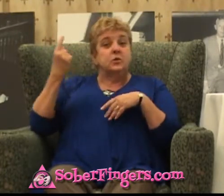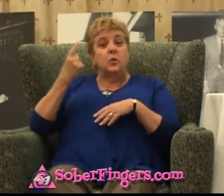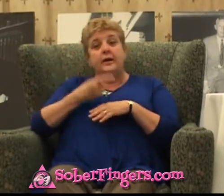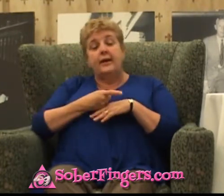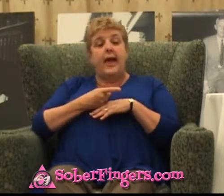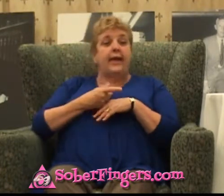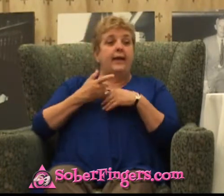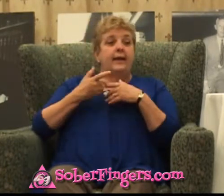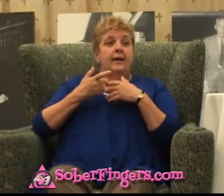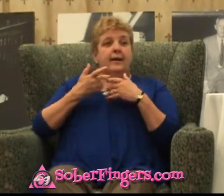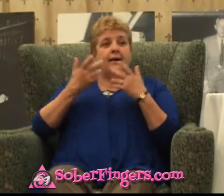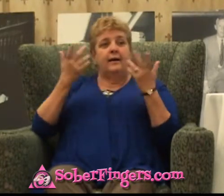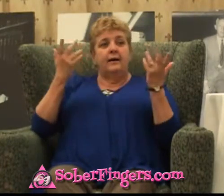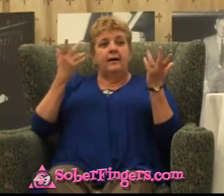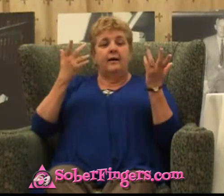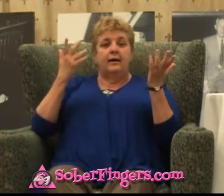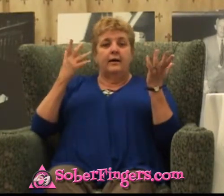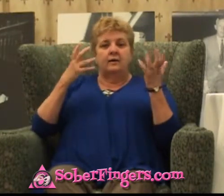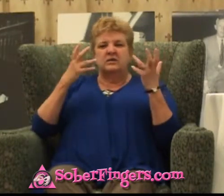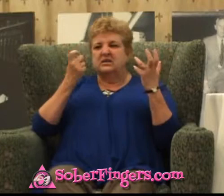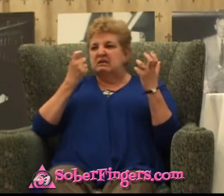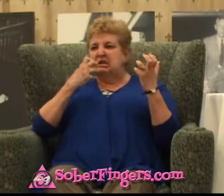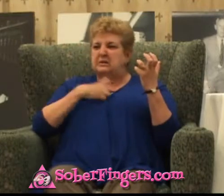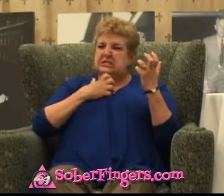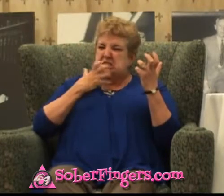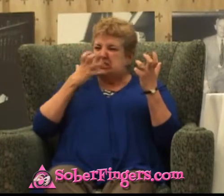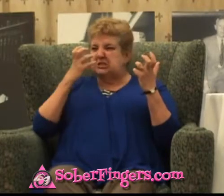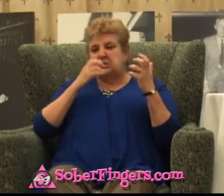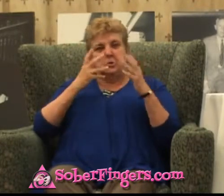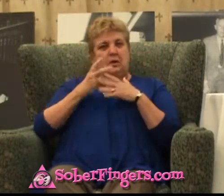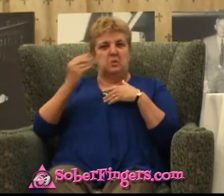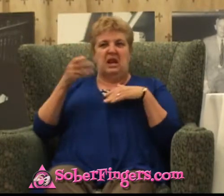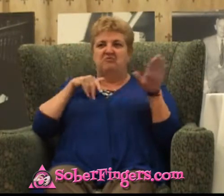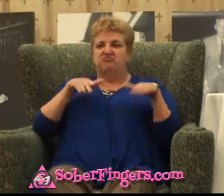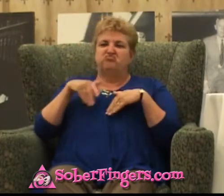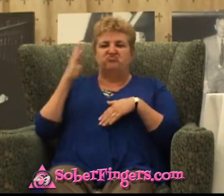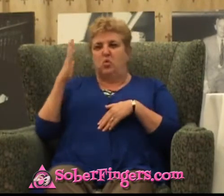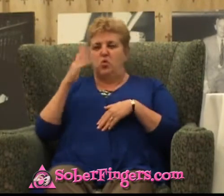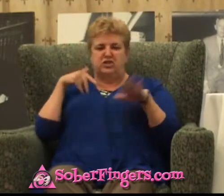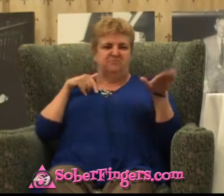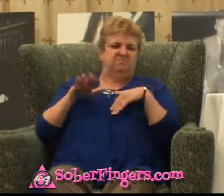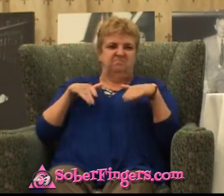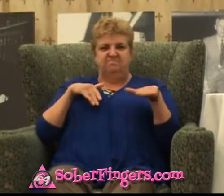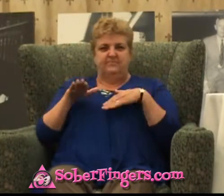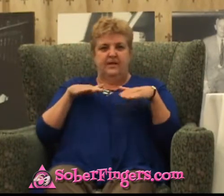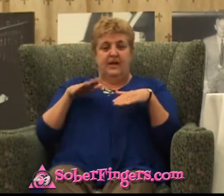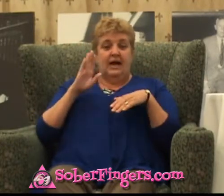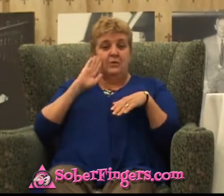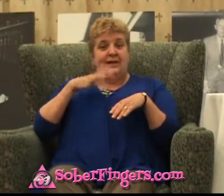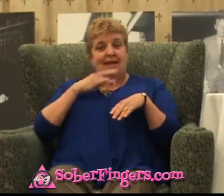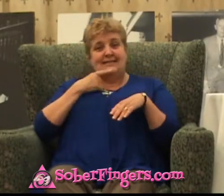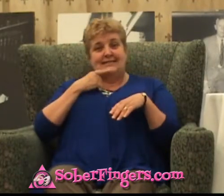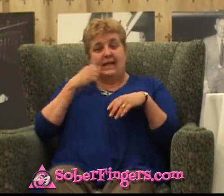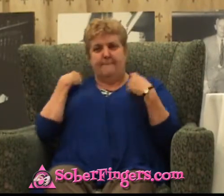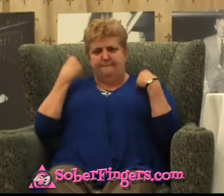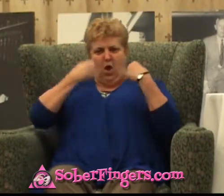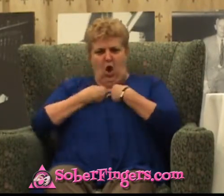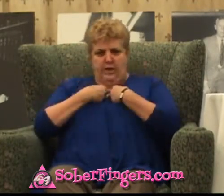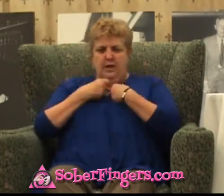a little restless, irritable, and discontent. So I go out in the woods. Now I'd like to tell you I was hiking, but the truth is I'm stomping in